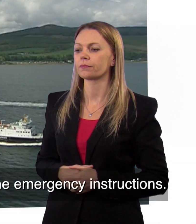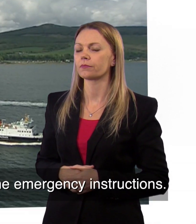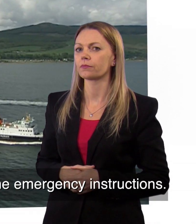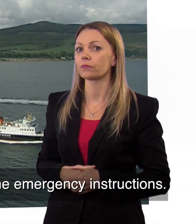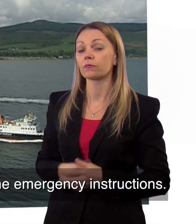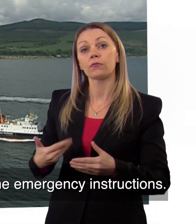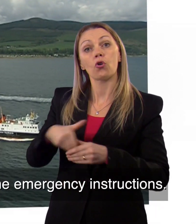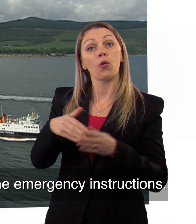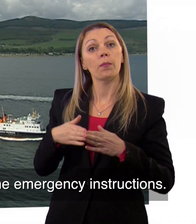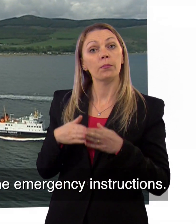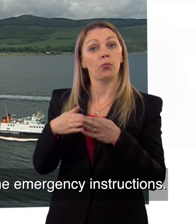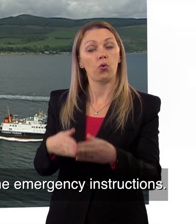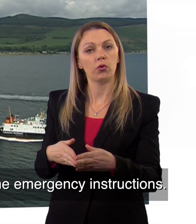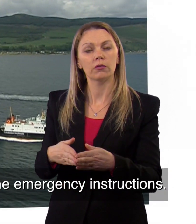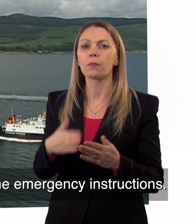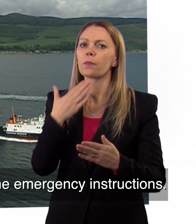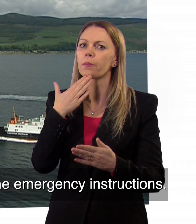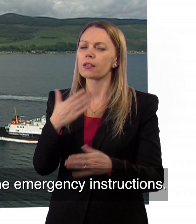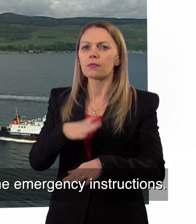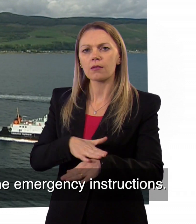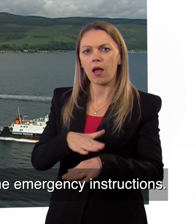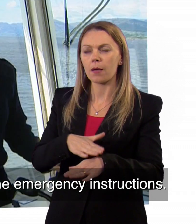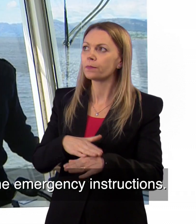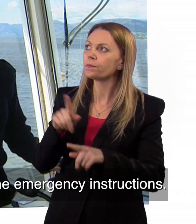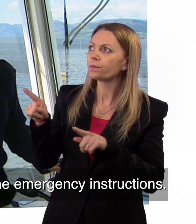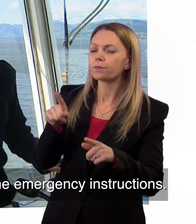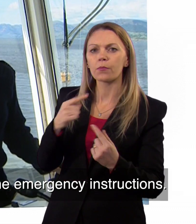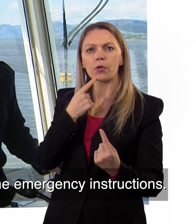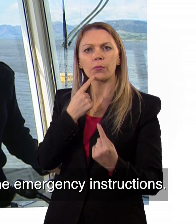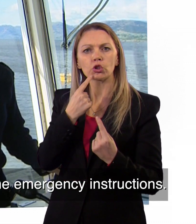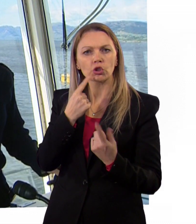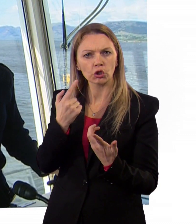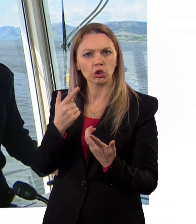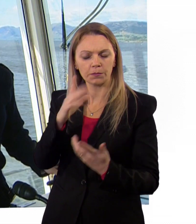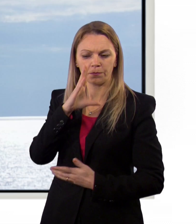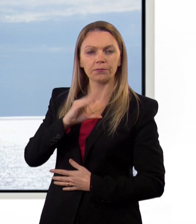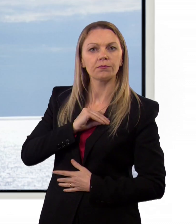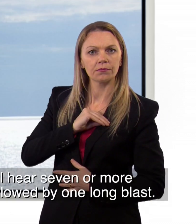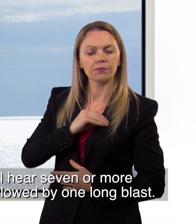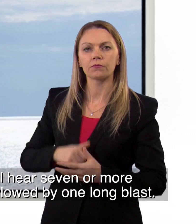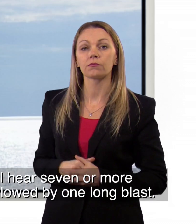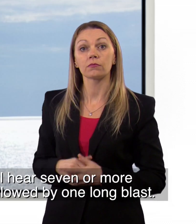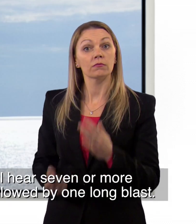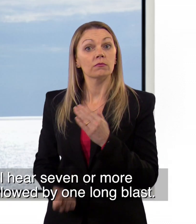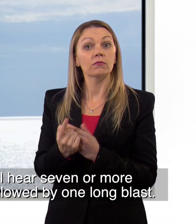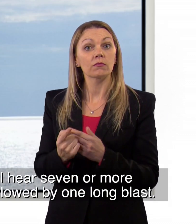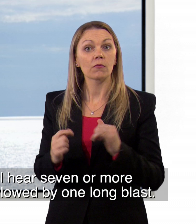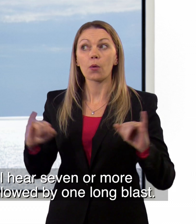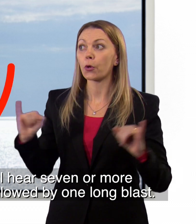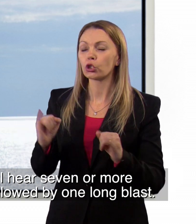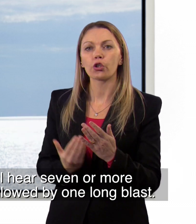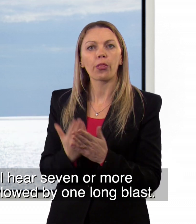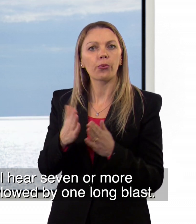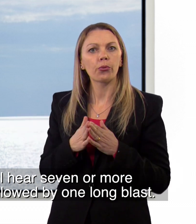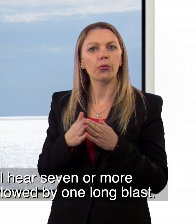When you're on board, please do take time to read the emergency instructions. If there is an emergency during the